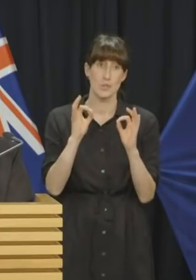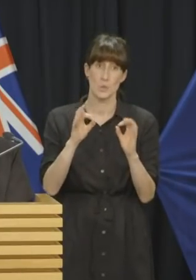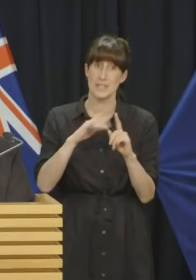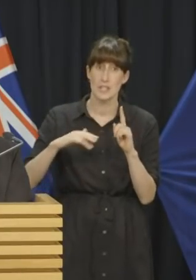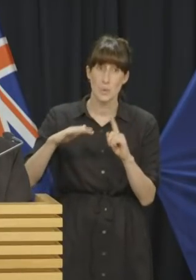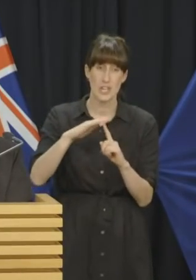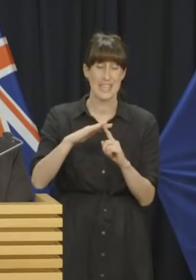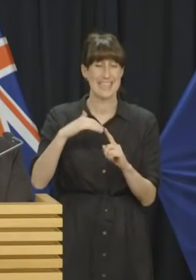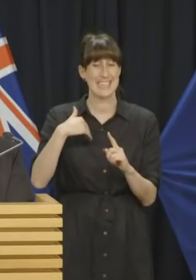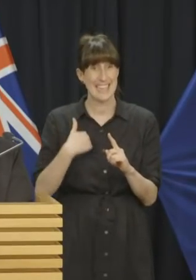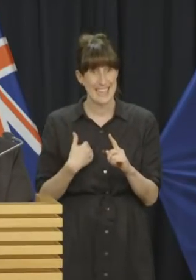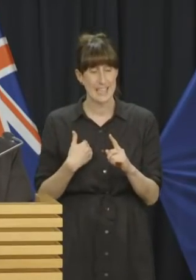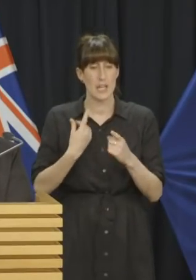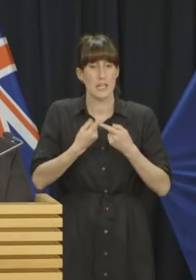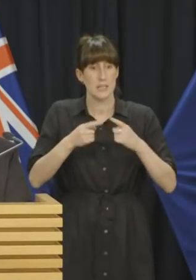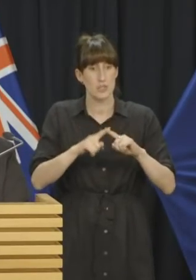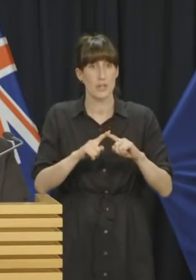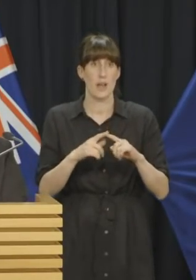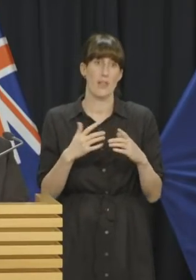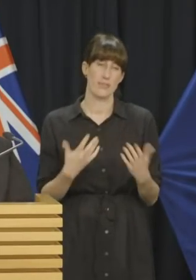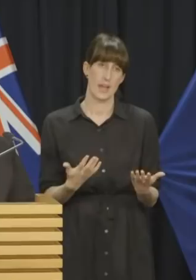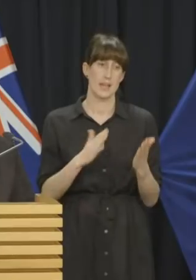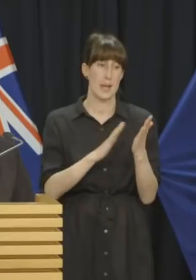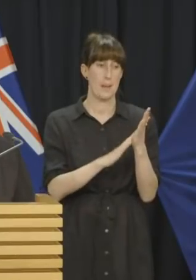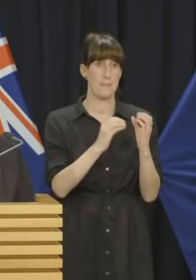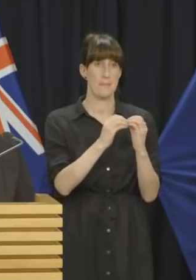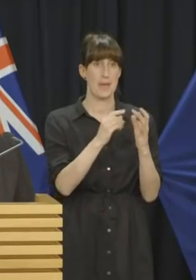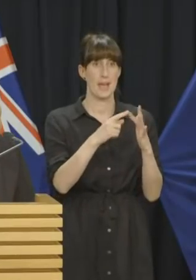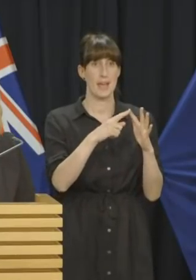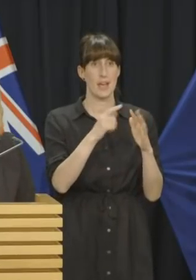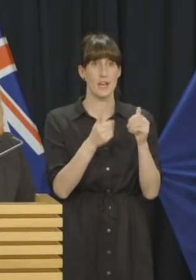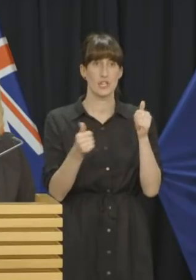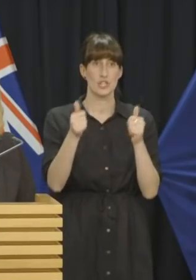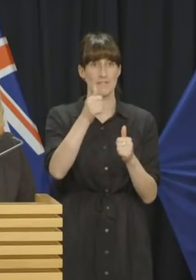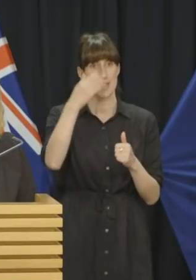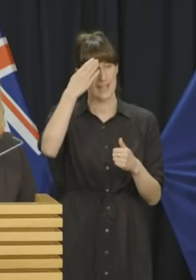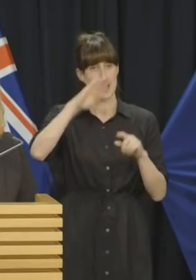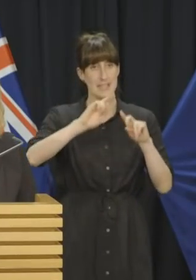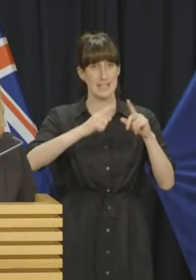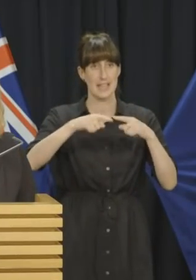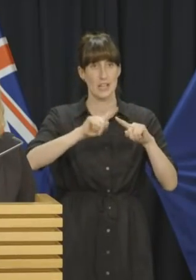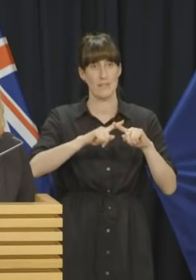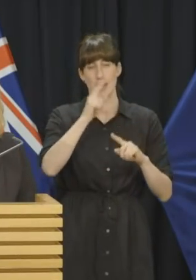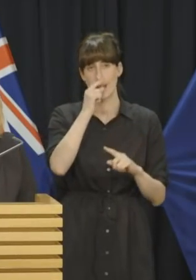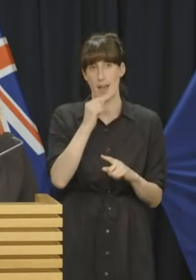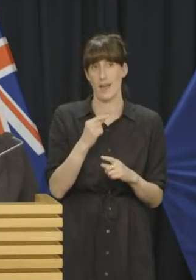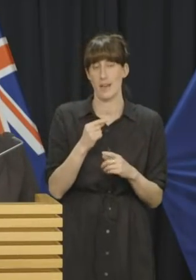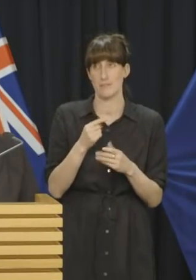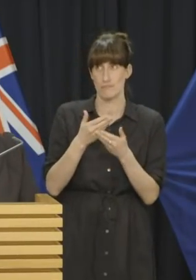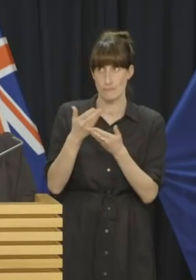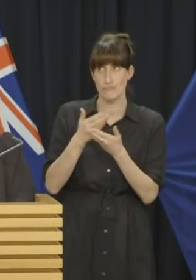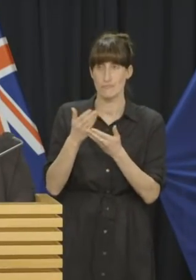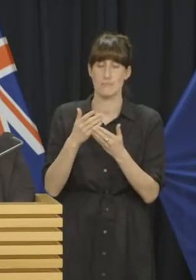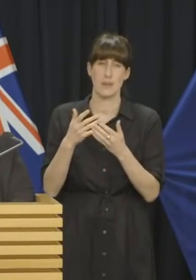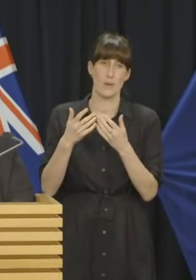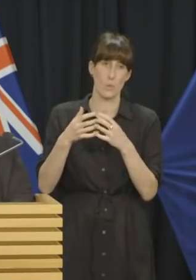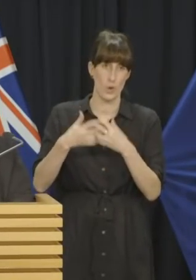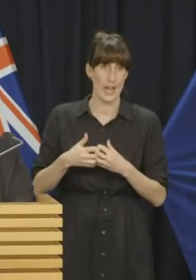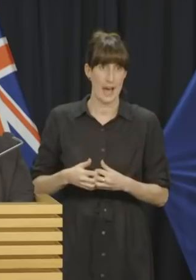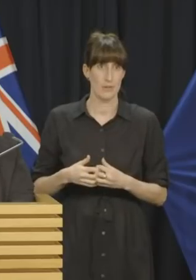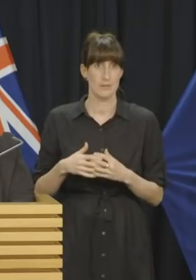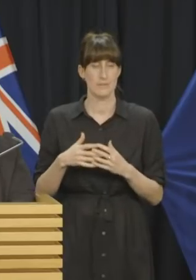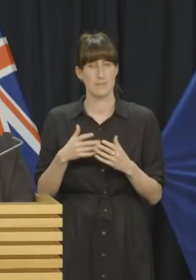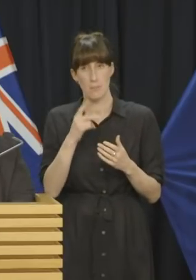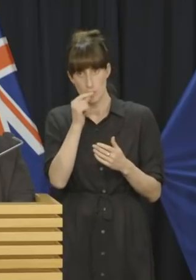that is at the discretion of the Chief Executive of MB. Do you have an idea of how many people are going overseas on holidays? Look, it's not a